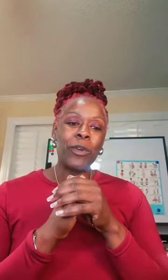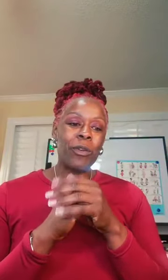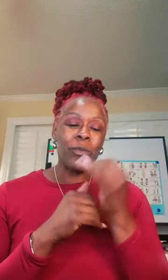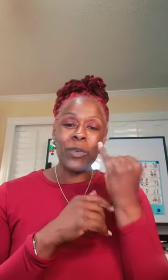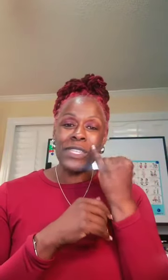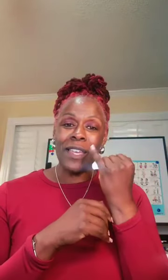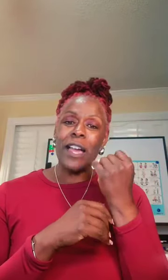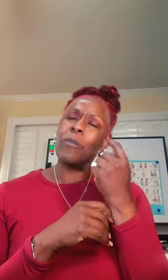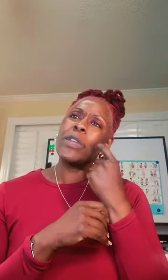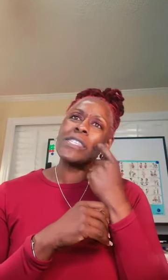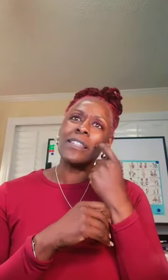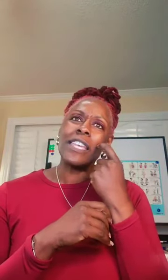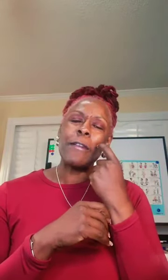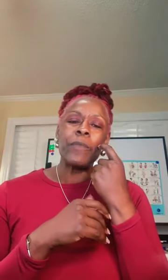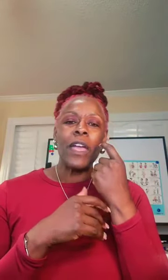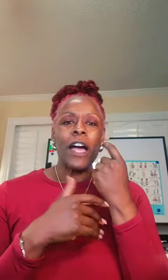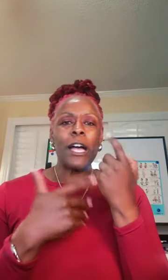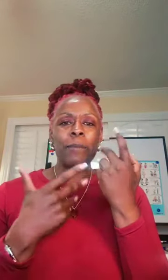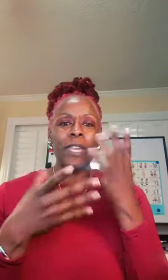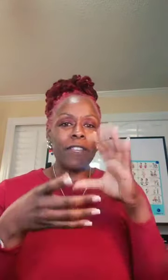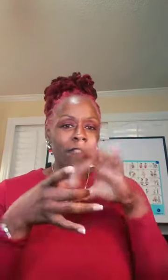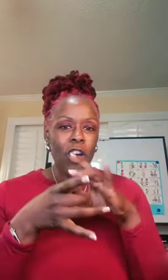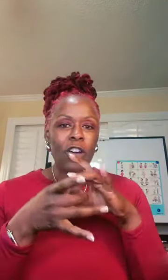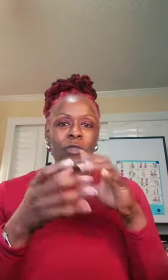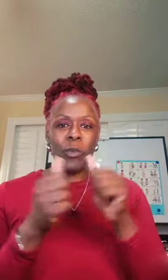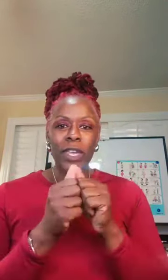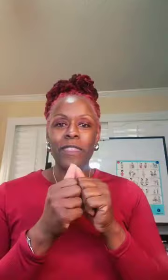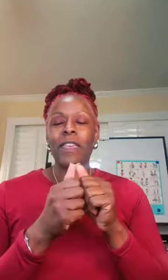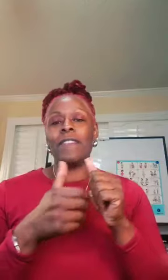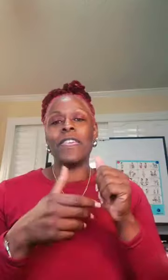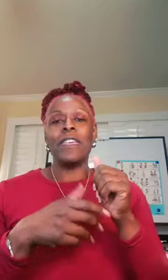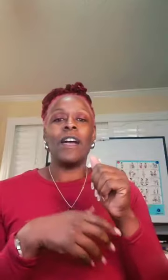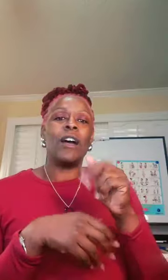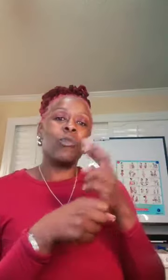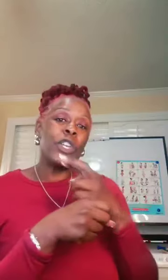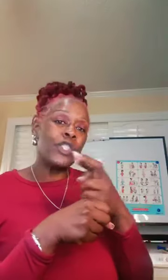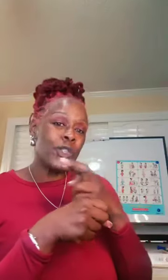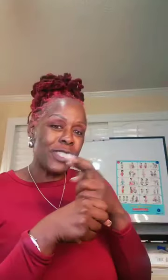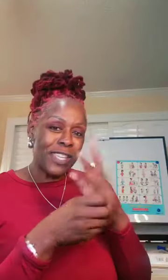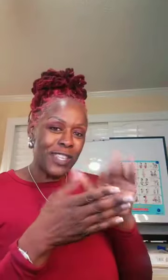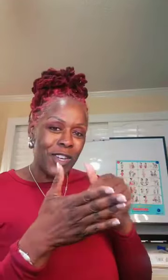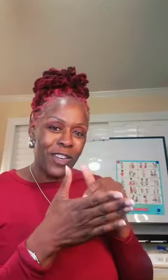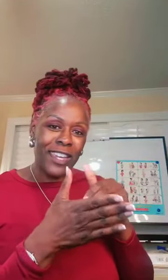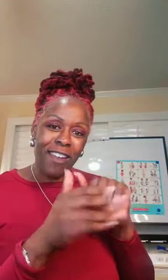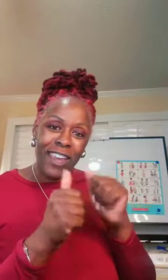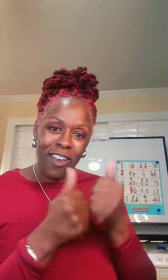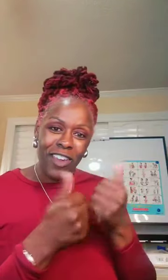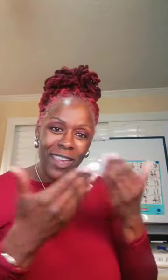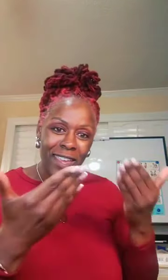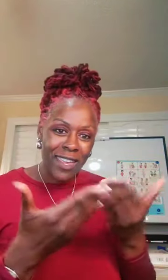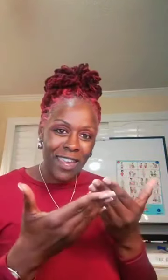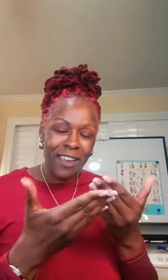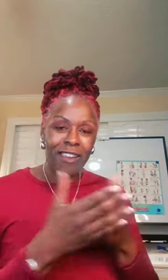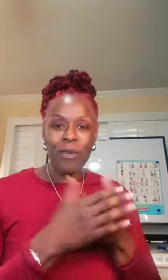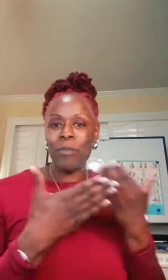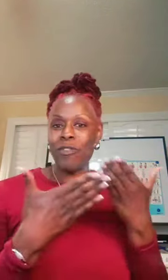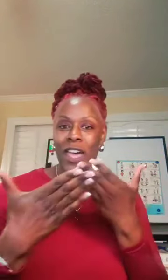We're recently getting involved with the regional center in our area here. We provided